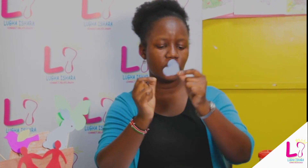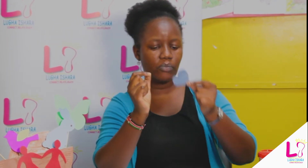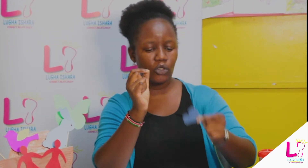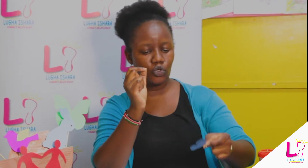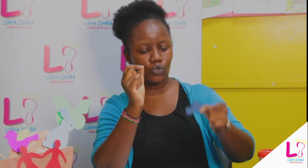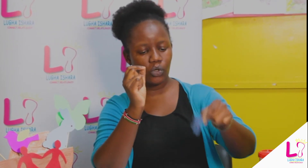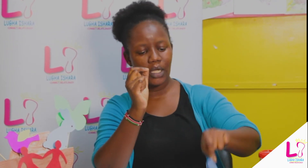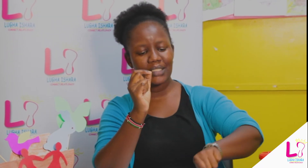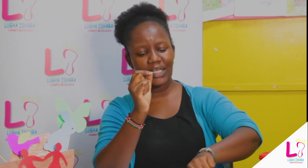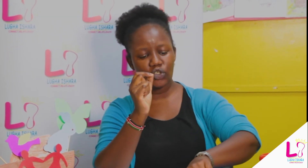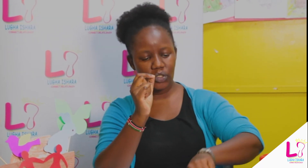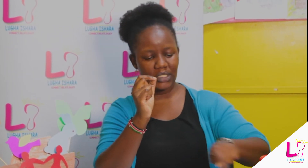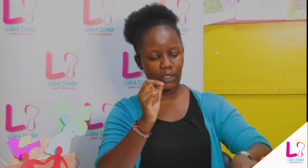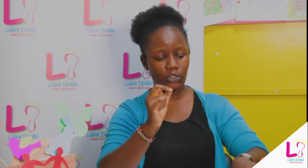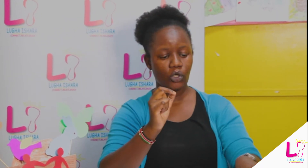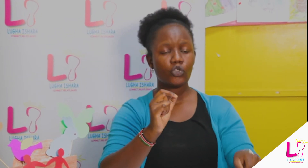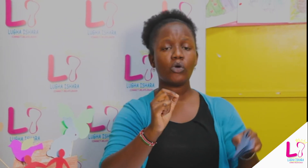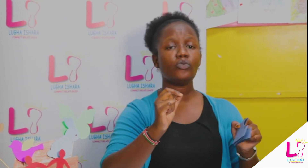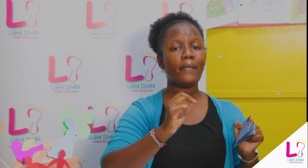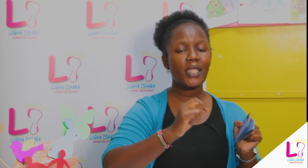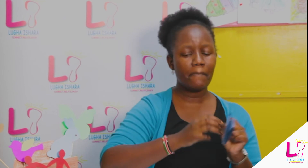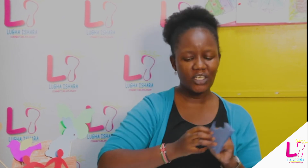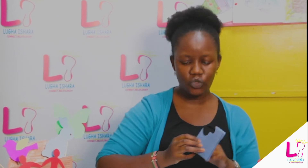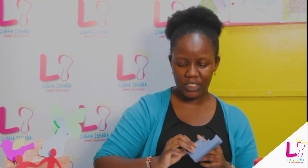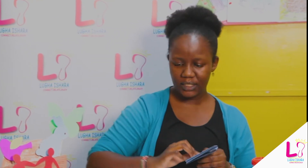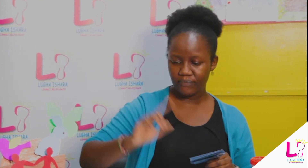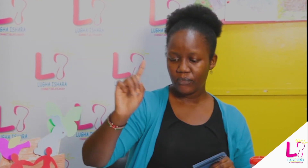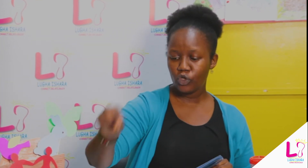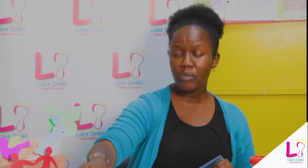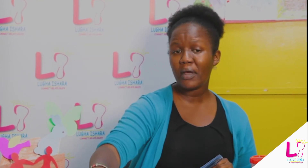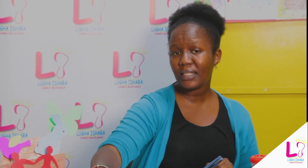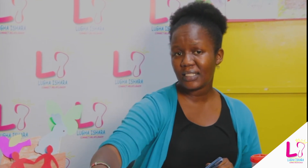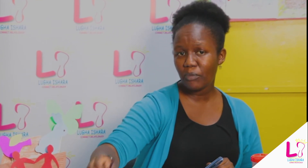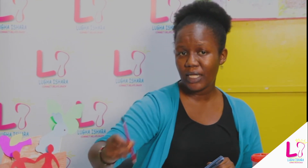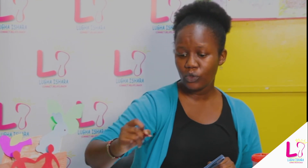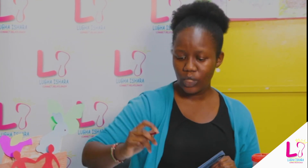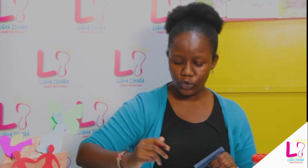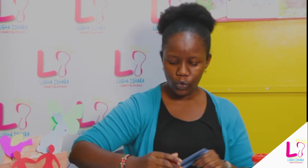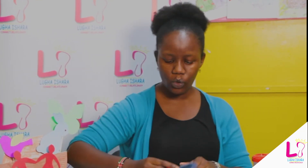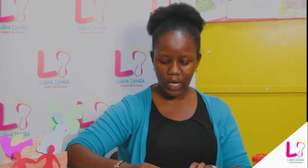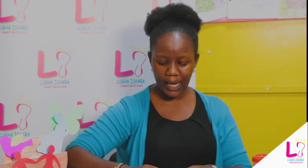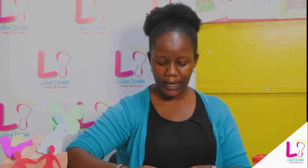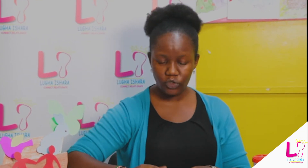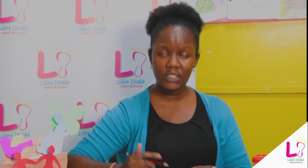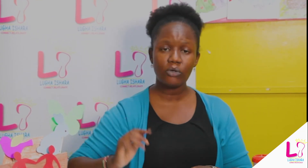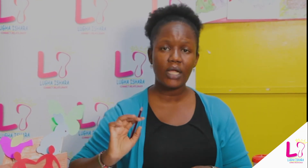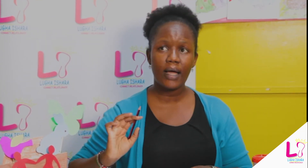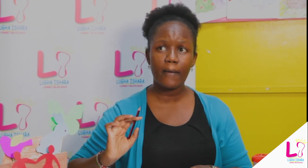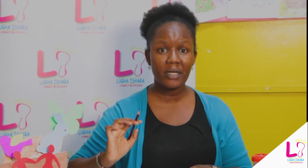possible to just trace it out. So what do I mean by trace? You remember the other time when I showed you how to trace out a